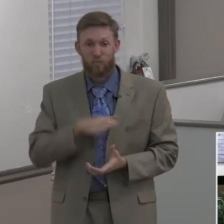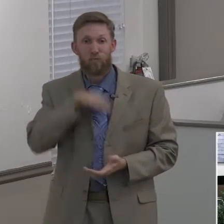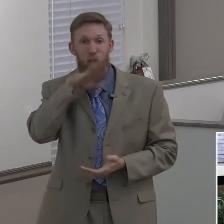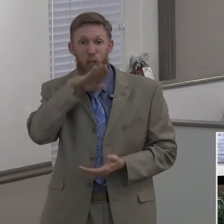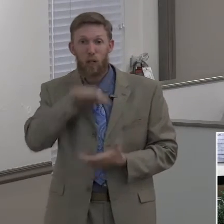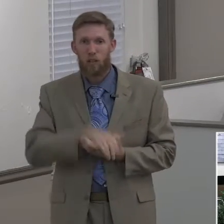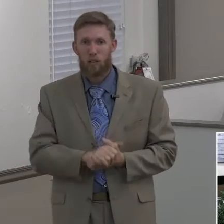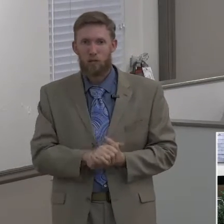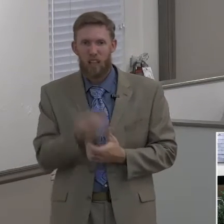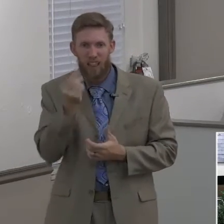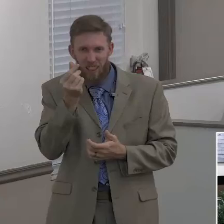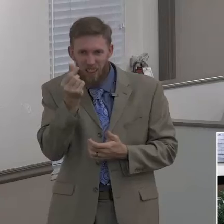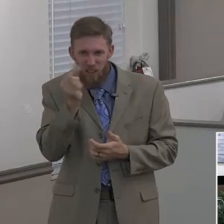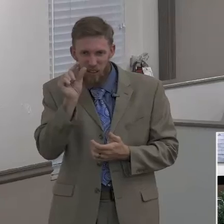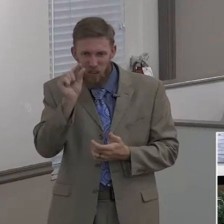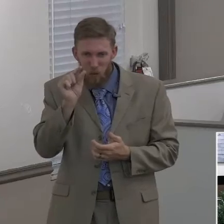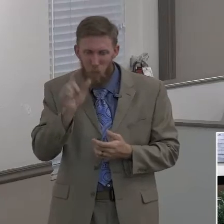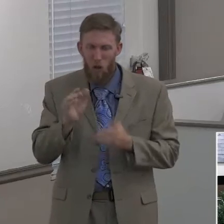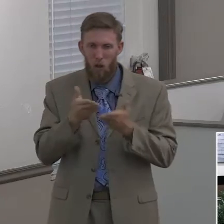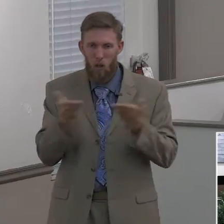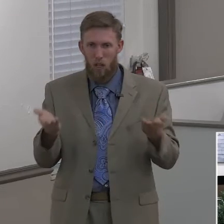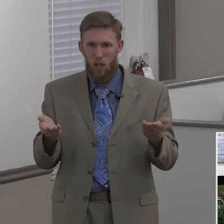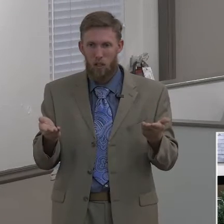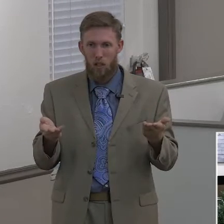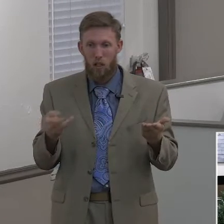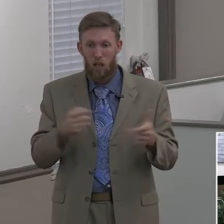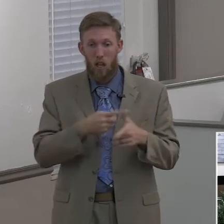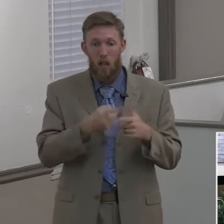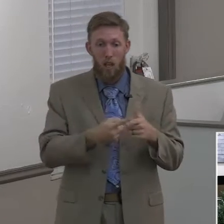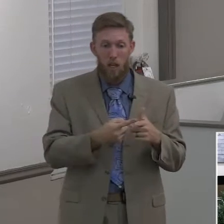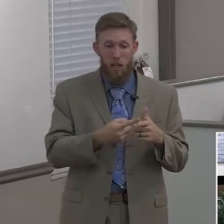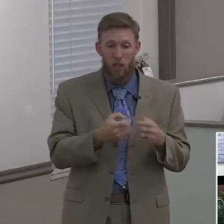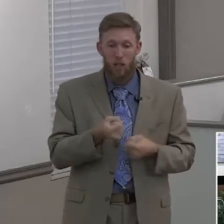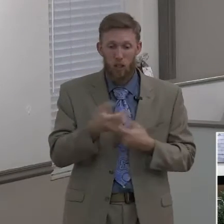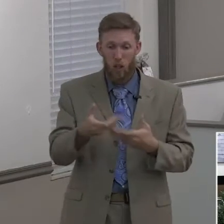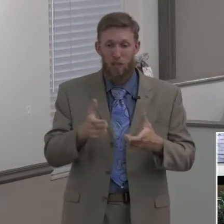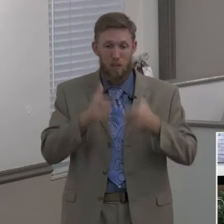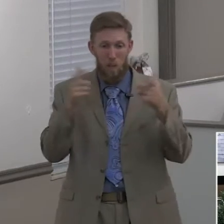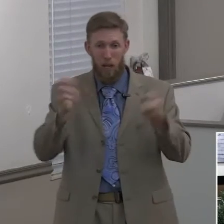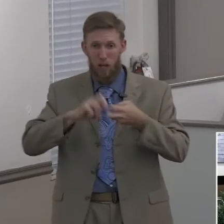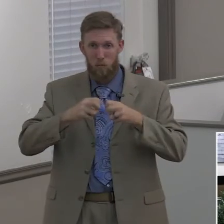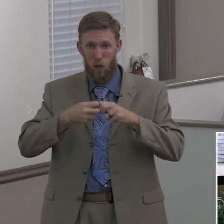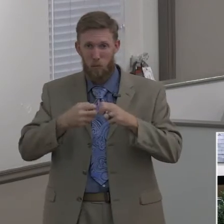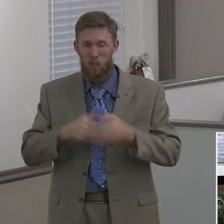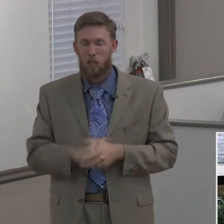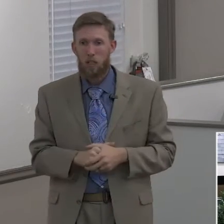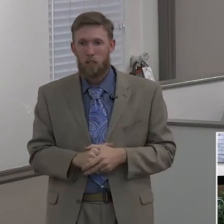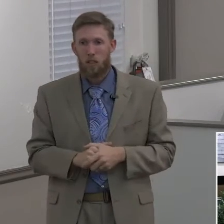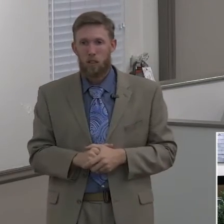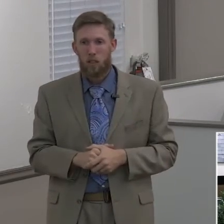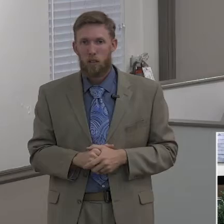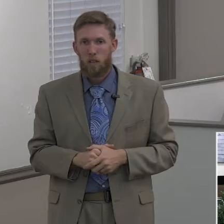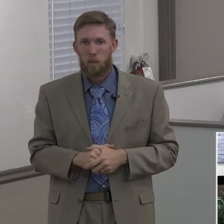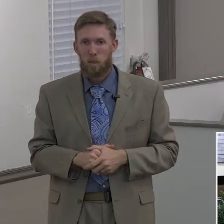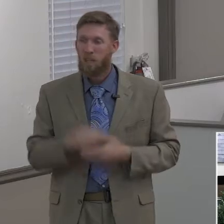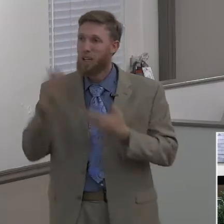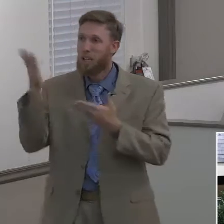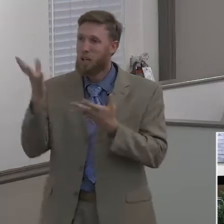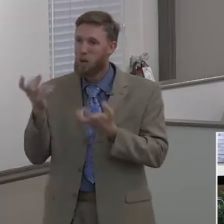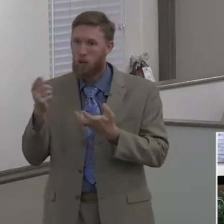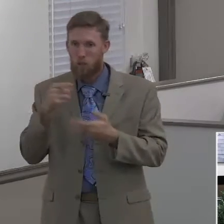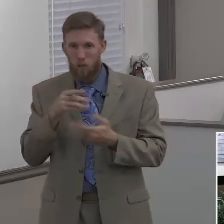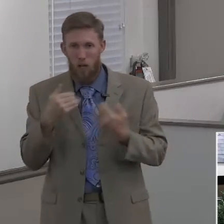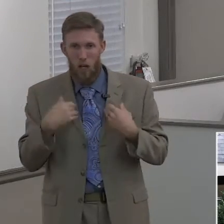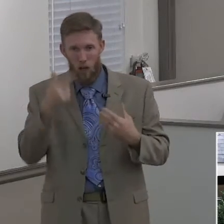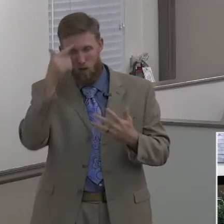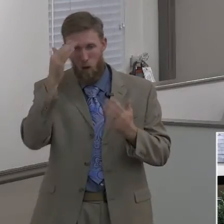We can get frustrated at little things, and that causes bigger problems for us. Now, folks, God wants you to have hope.